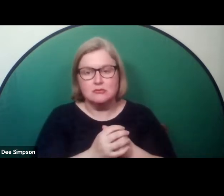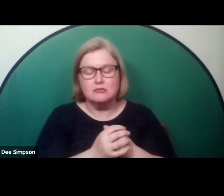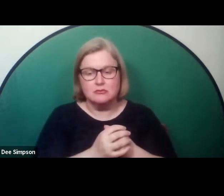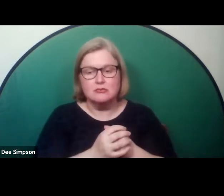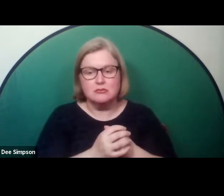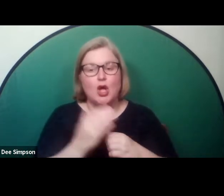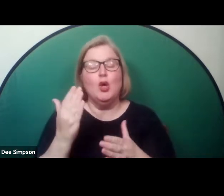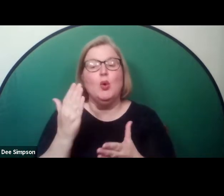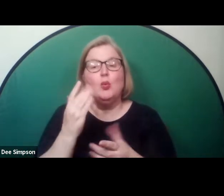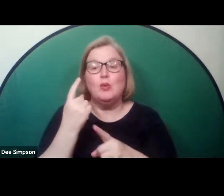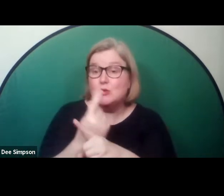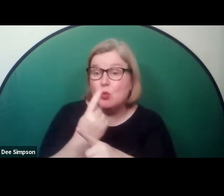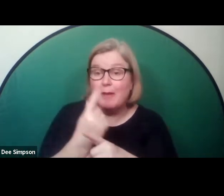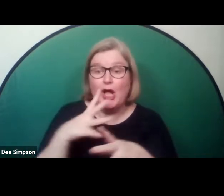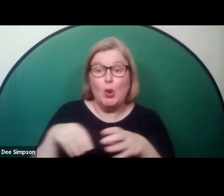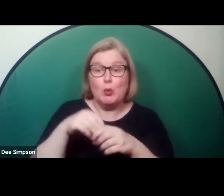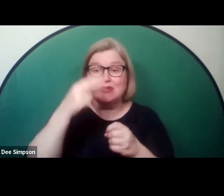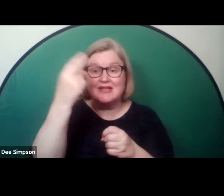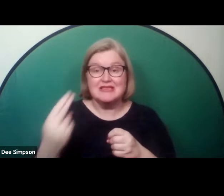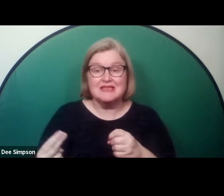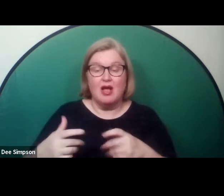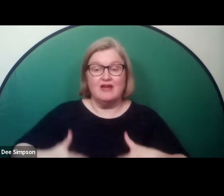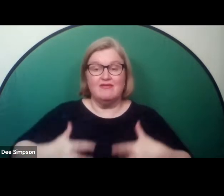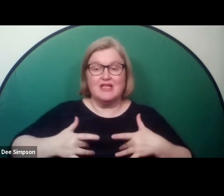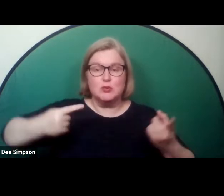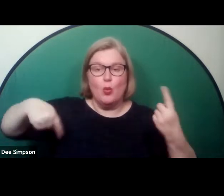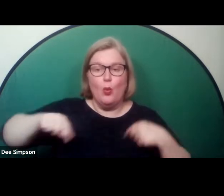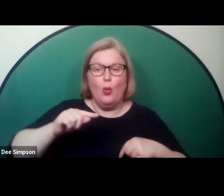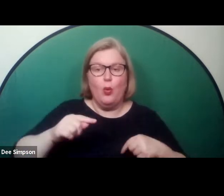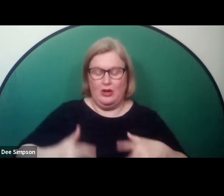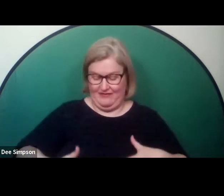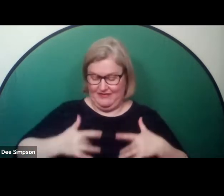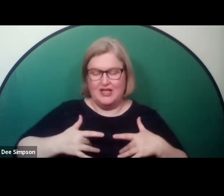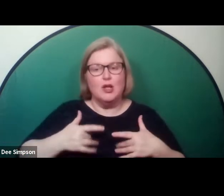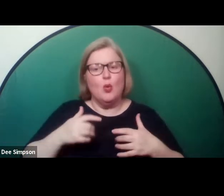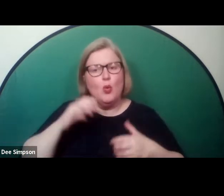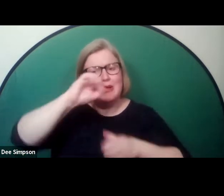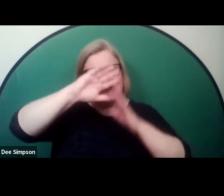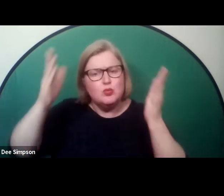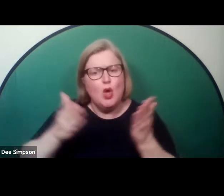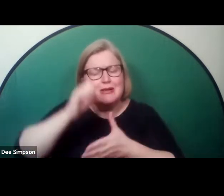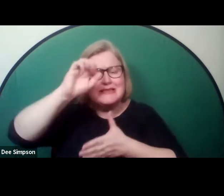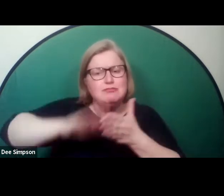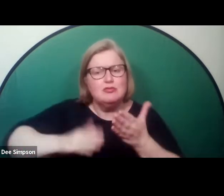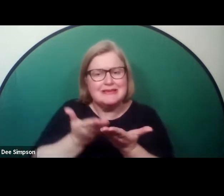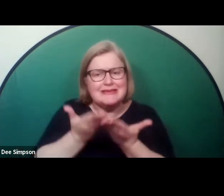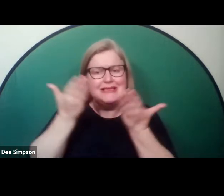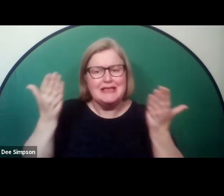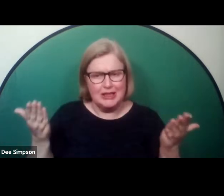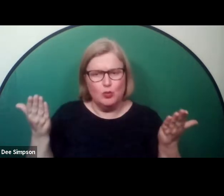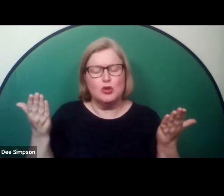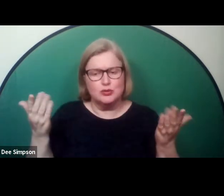can ensure that everyone can experience the world around them in a fair and equal way. But inclusive design also needs